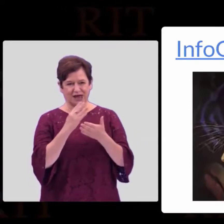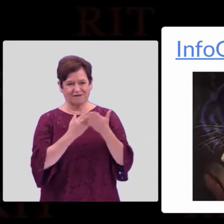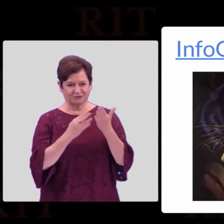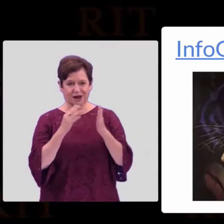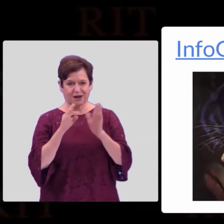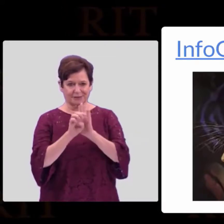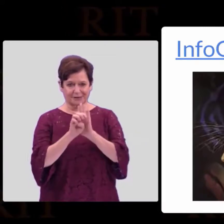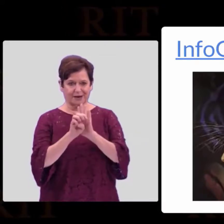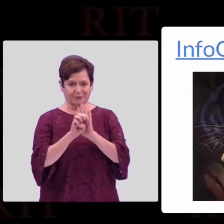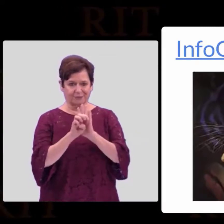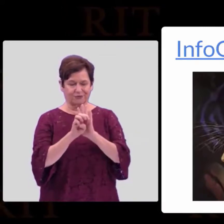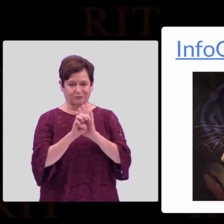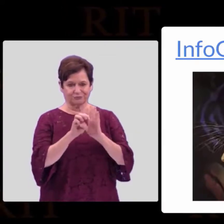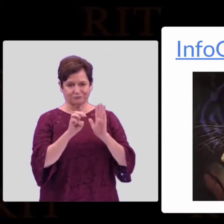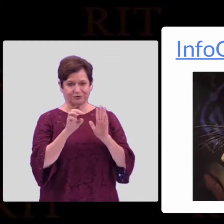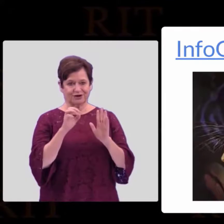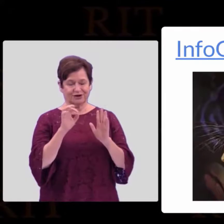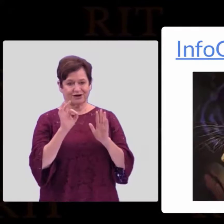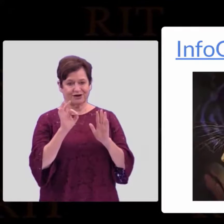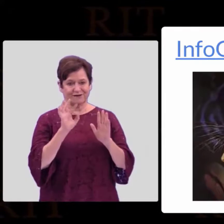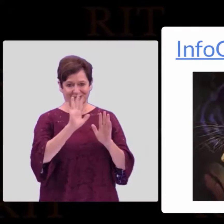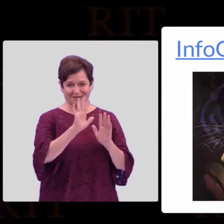We have some of his artwork,